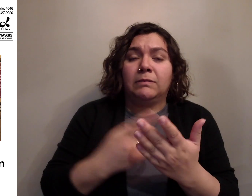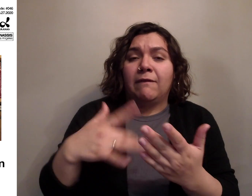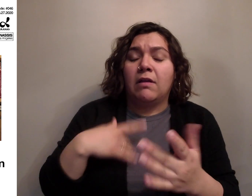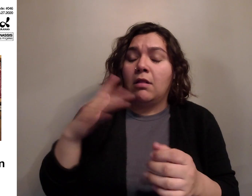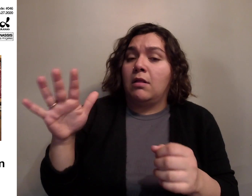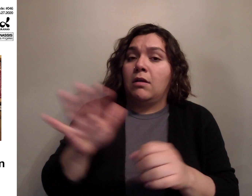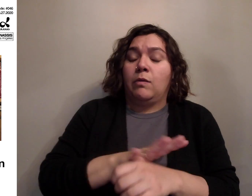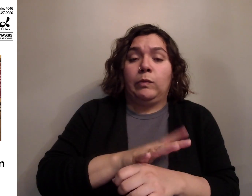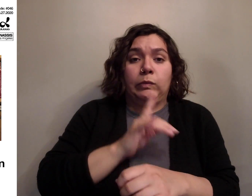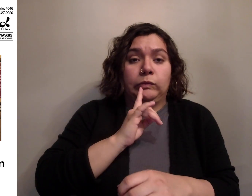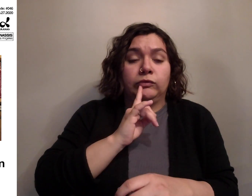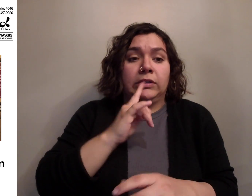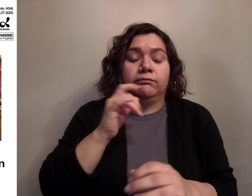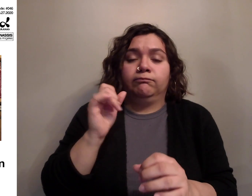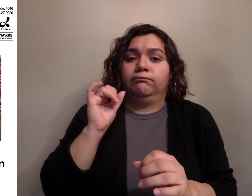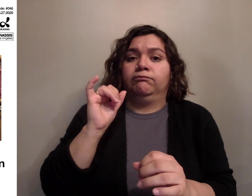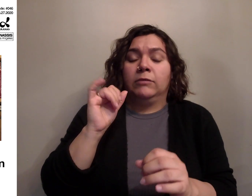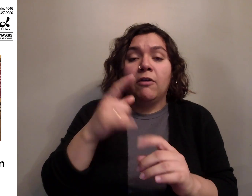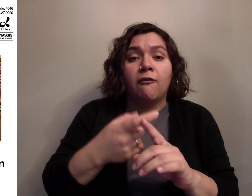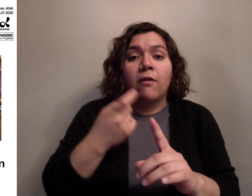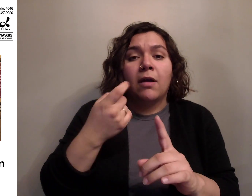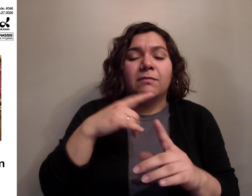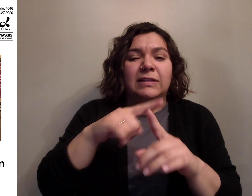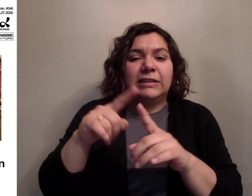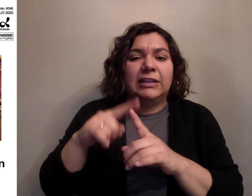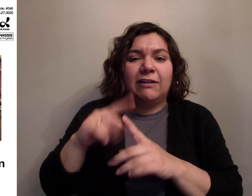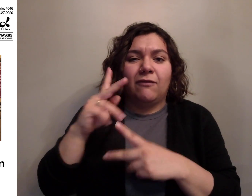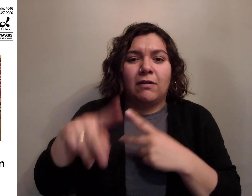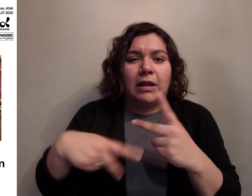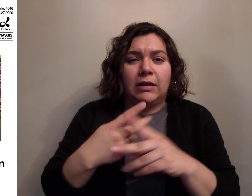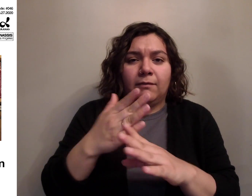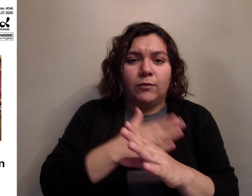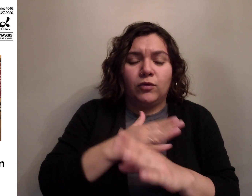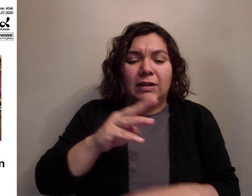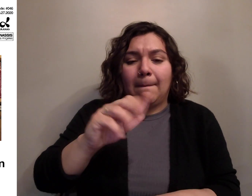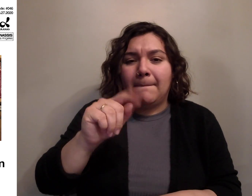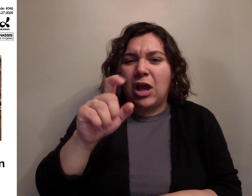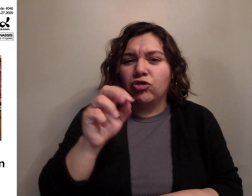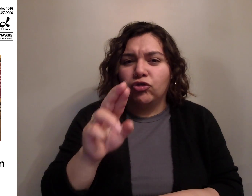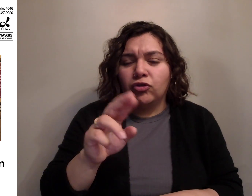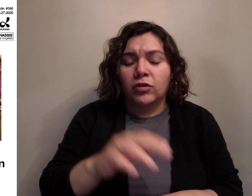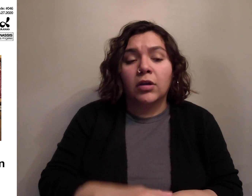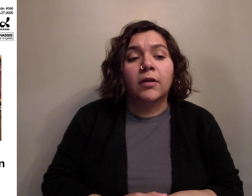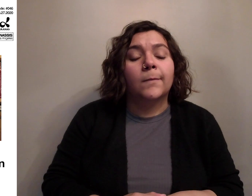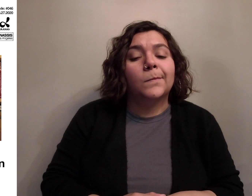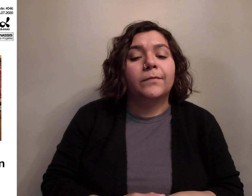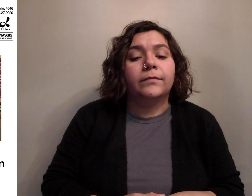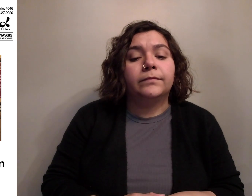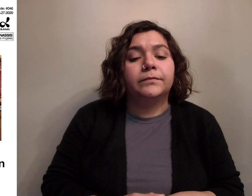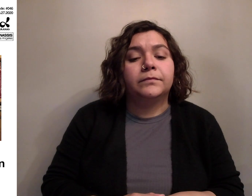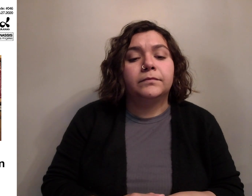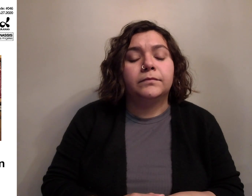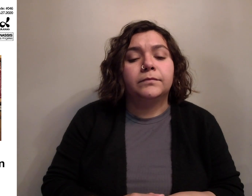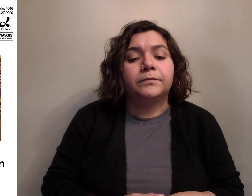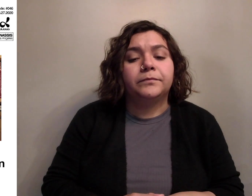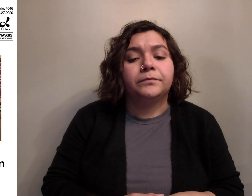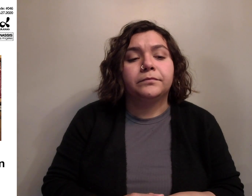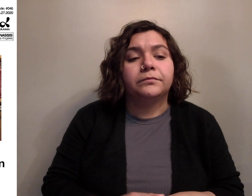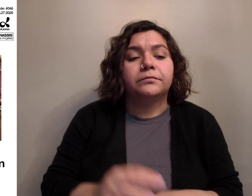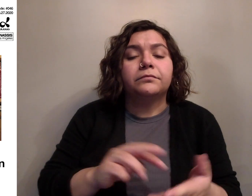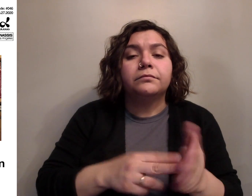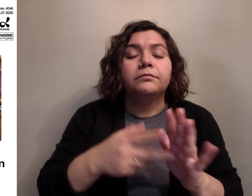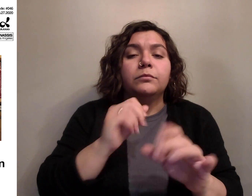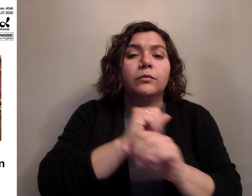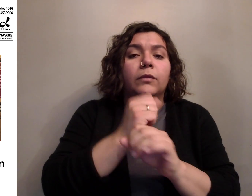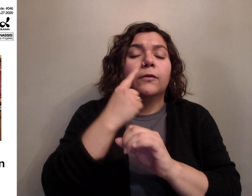entirely swept away by Poulenc's great Stabat Mater, which is